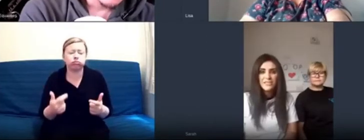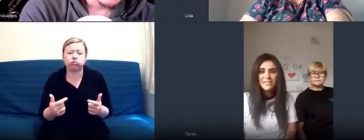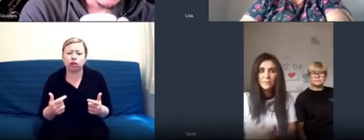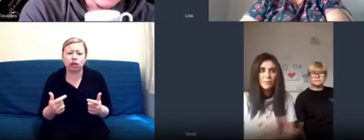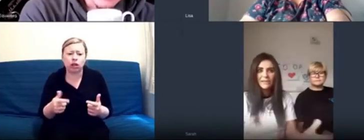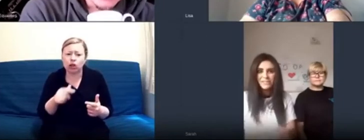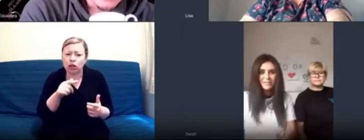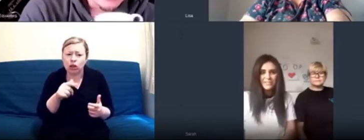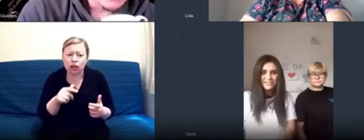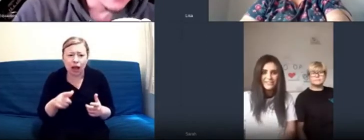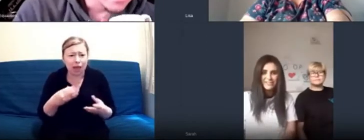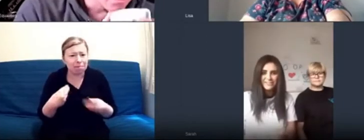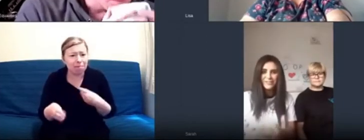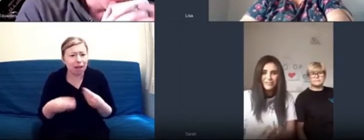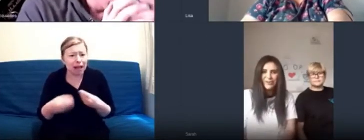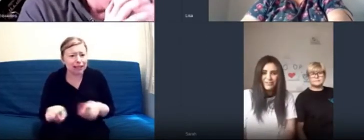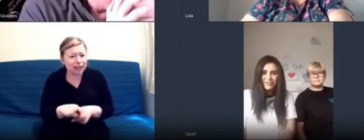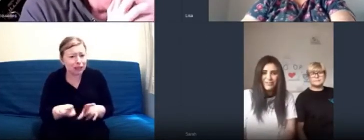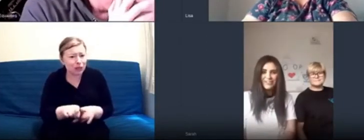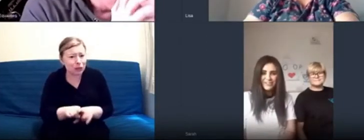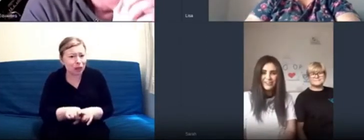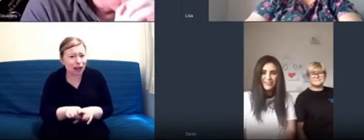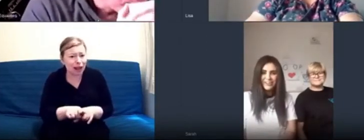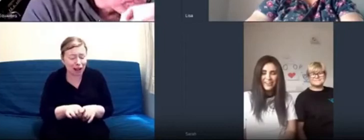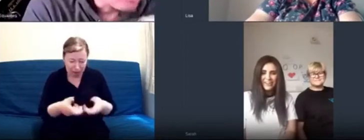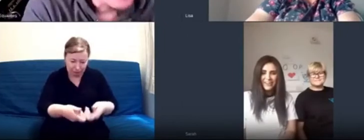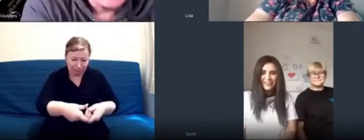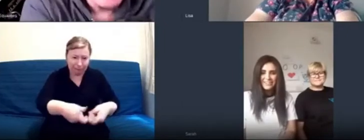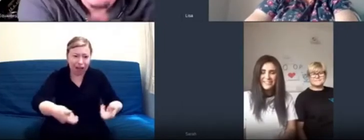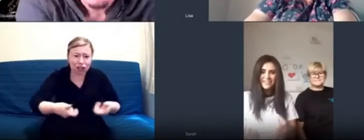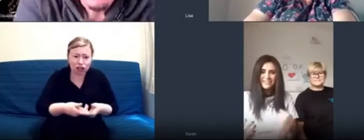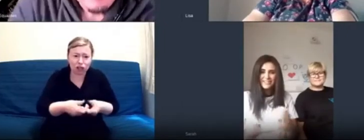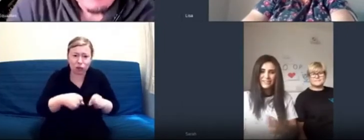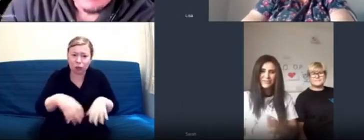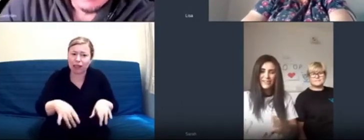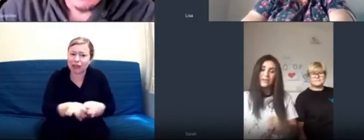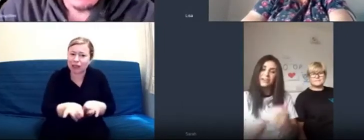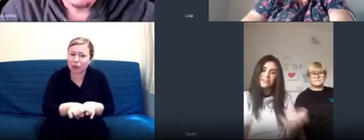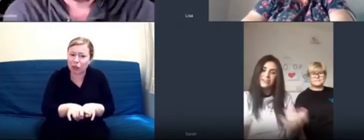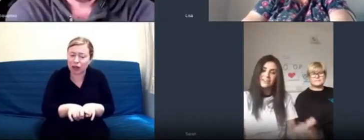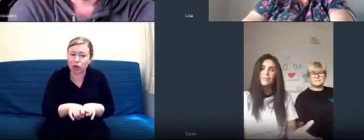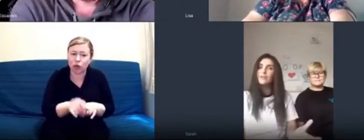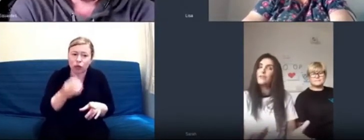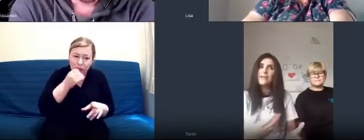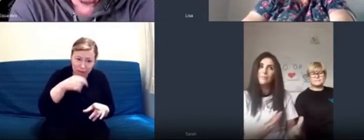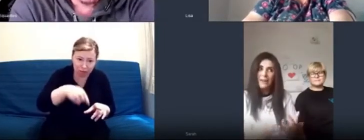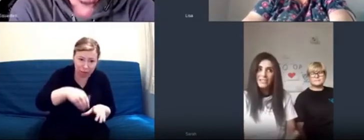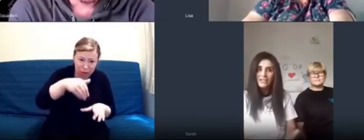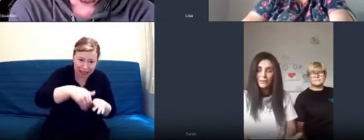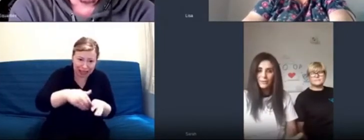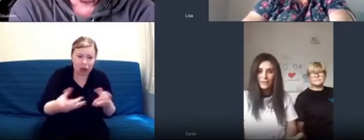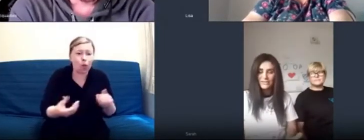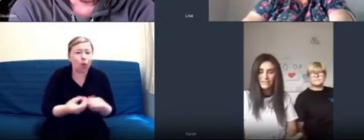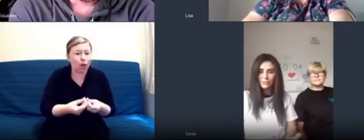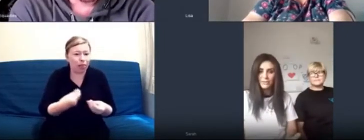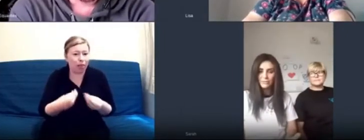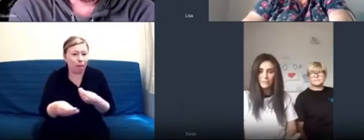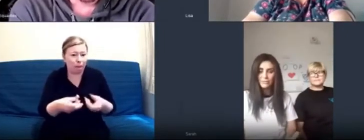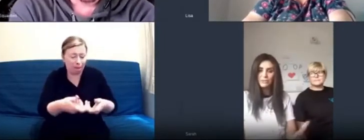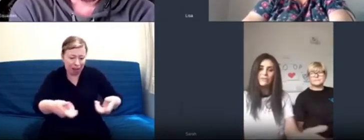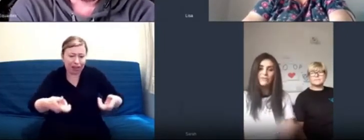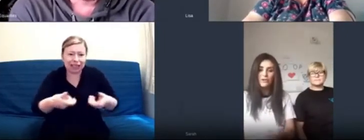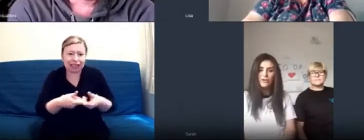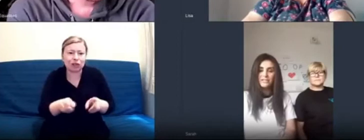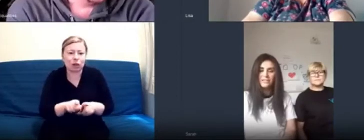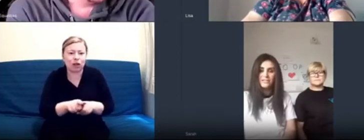phenomenal, and it's not just that's the plastic waste that goes along with it too. Yeah, it's the way, and we are quite passionate about the plastic